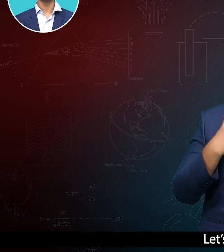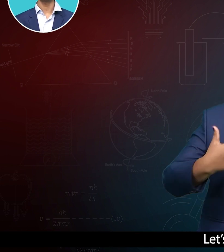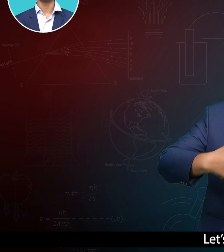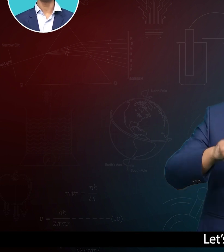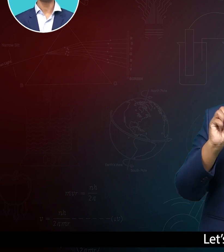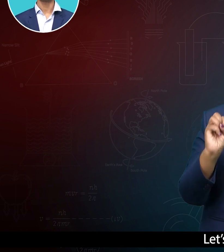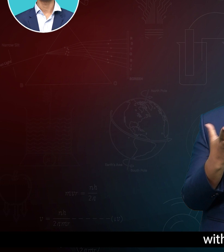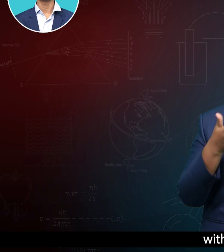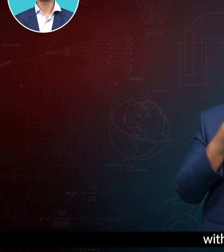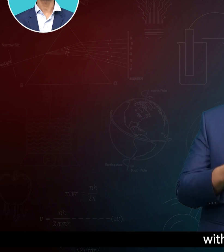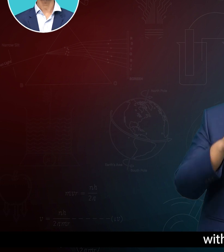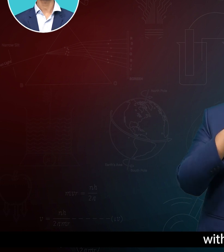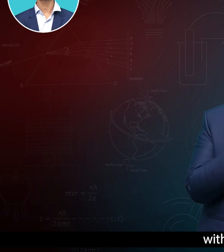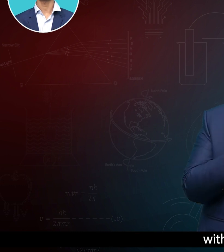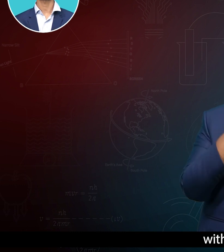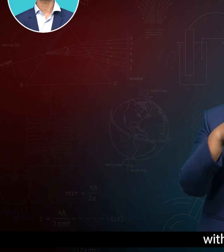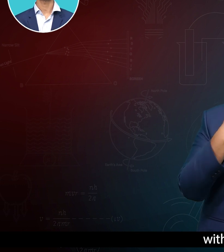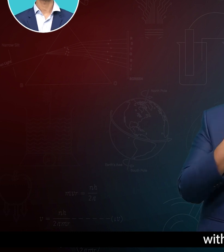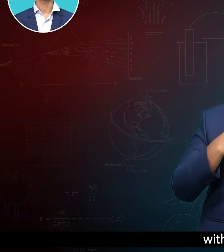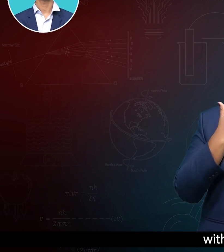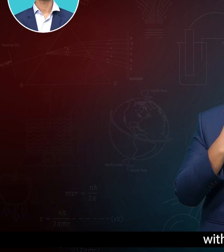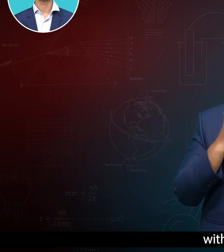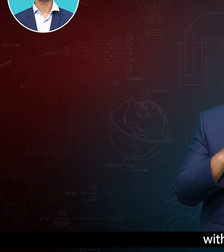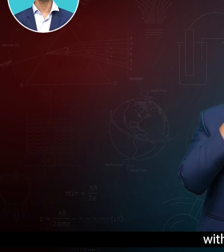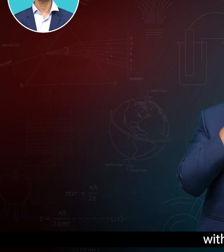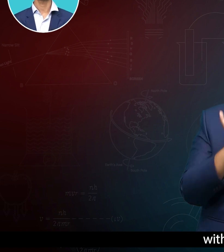this session with interesting facts.